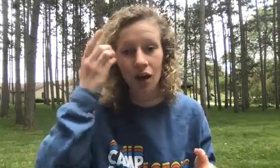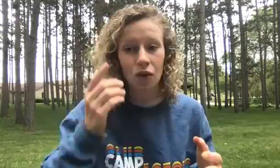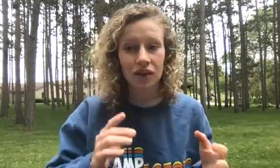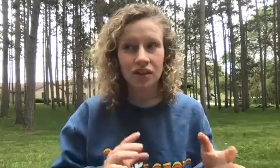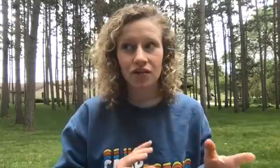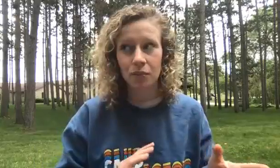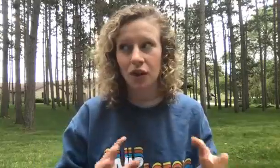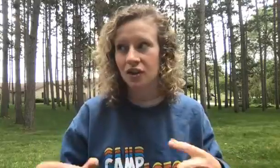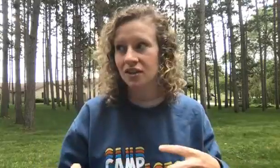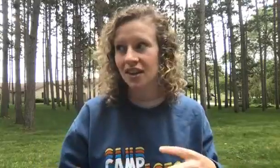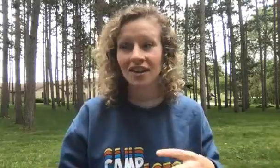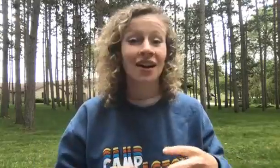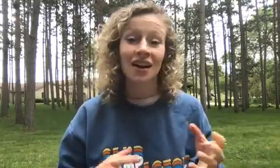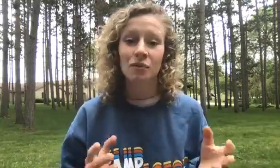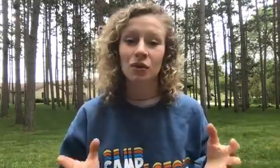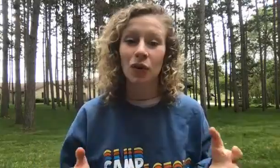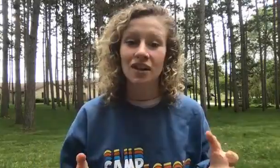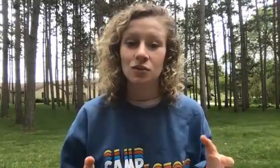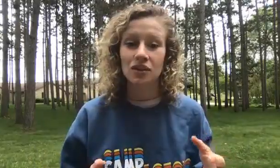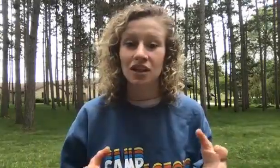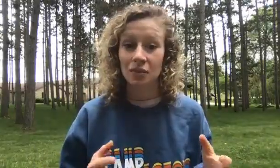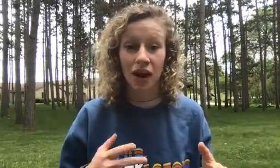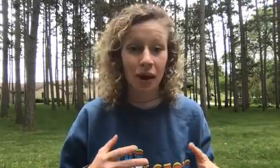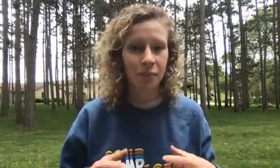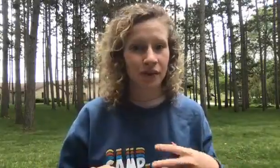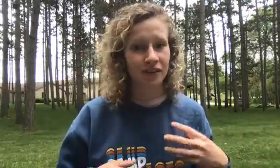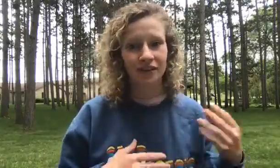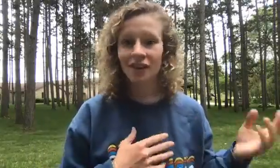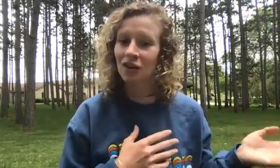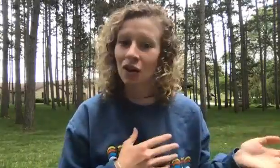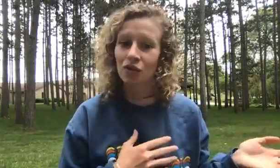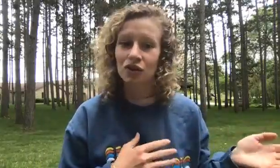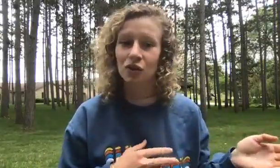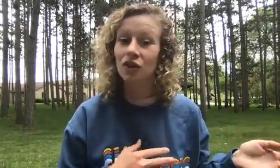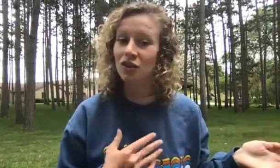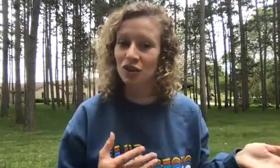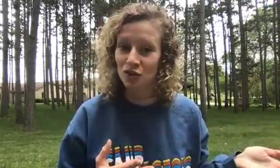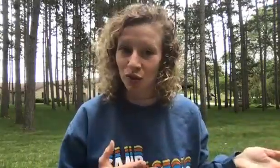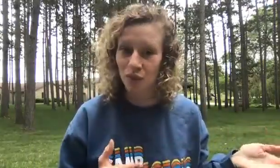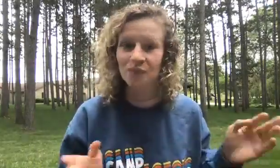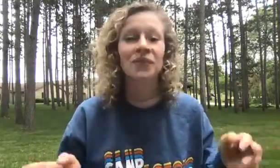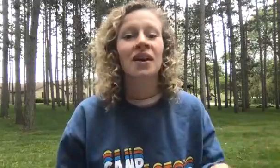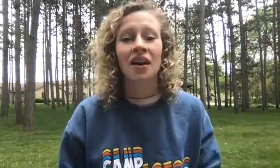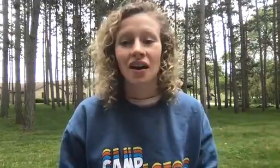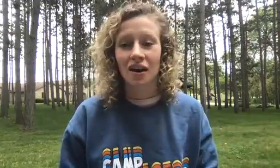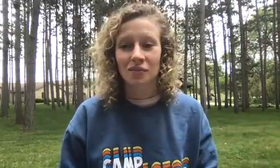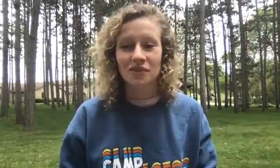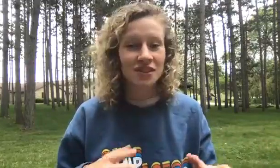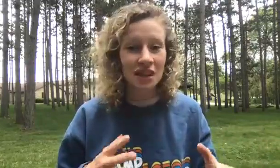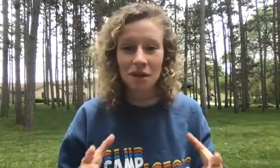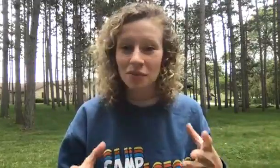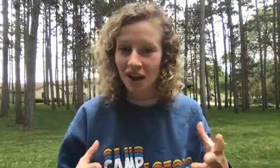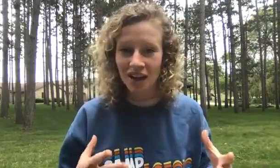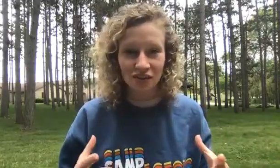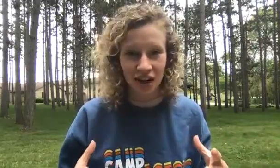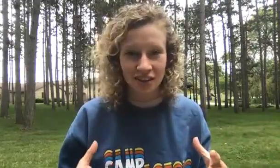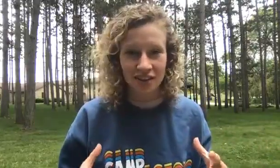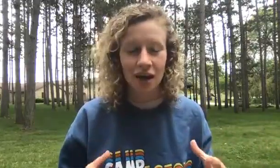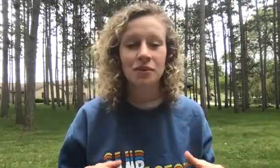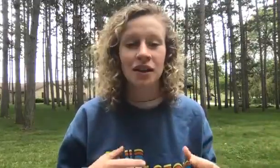in different parts, like in the Midwest, we say pop, but over in New York, you say soda. Same kind of concept, a